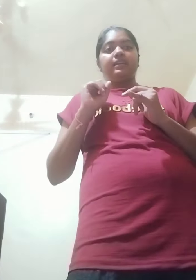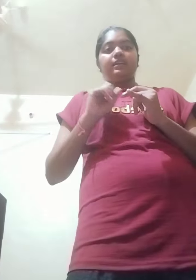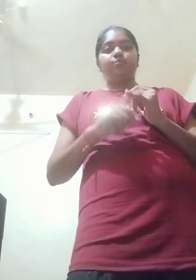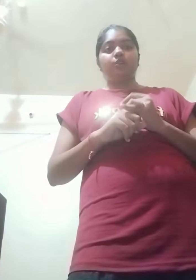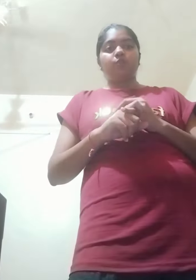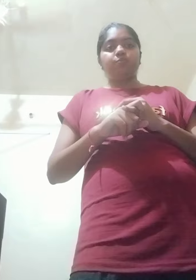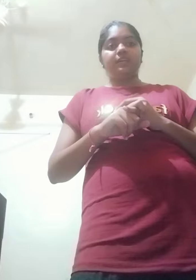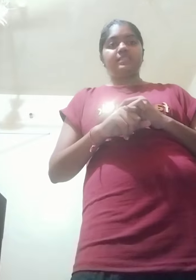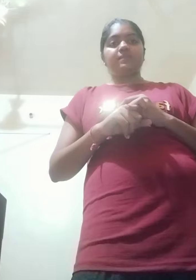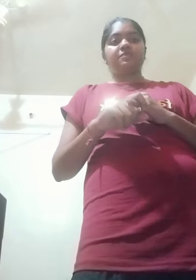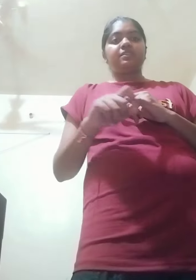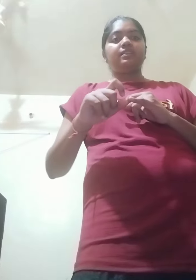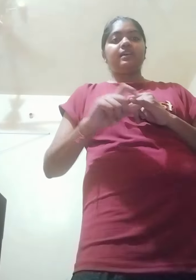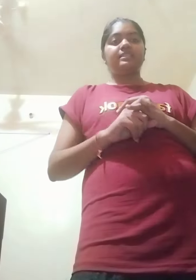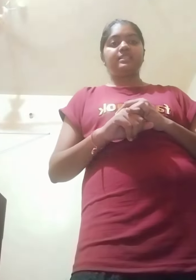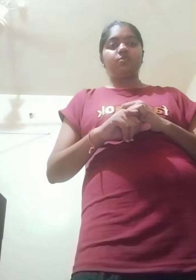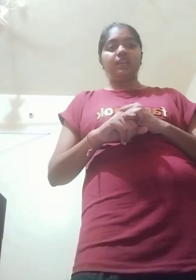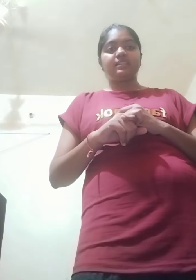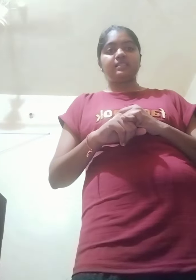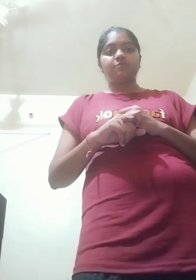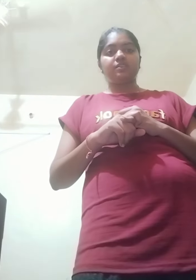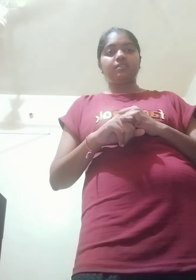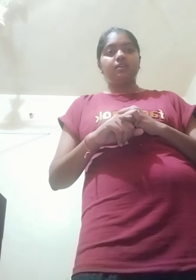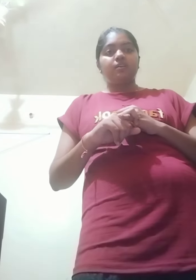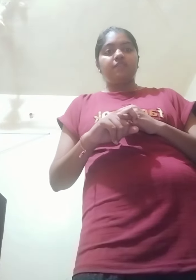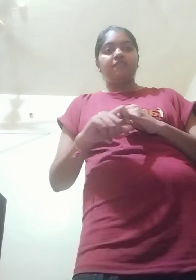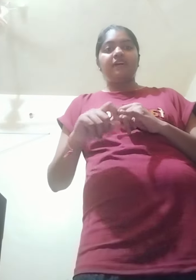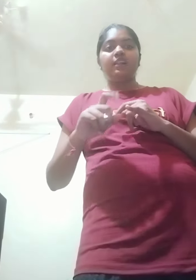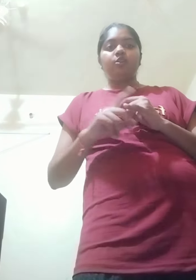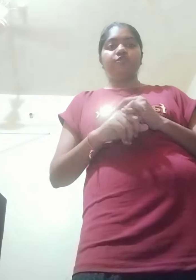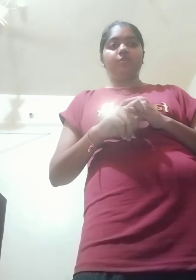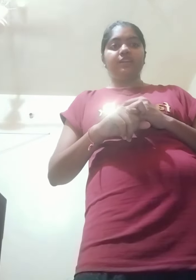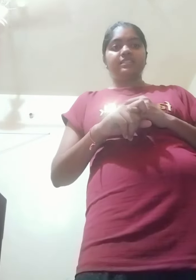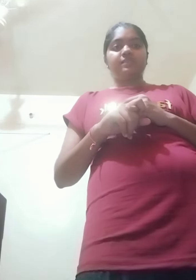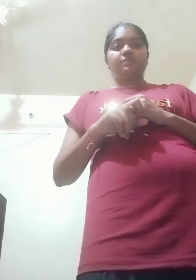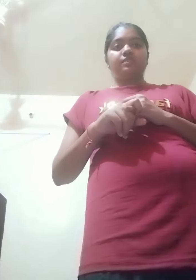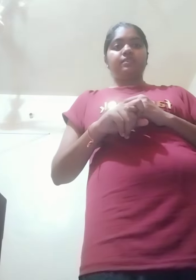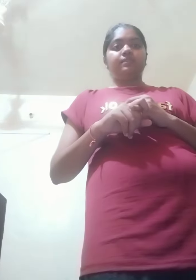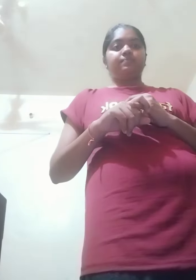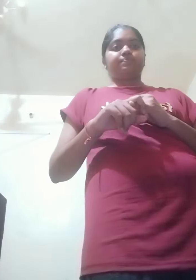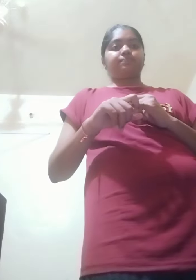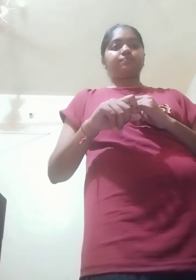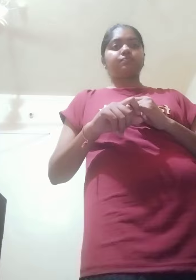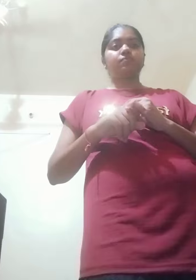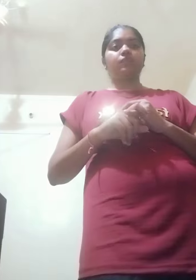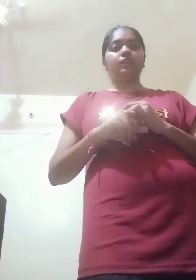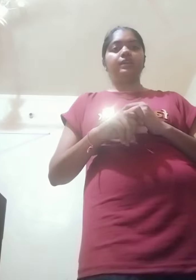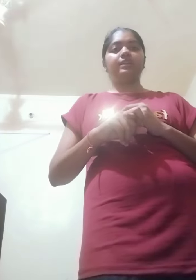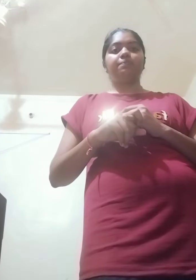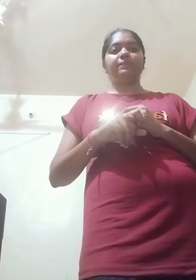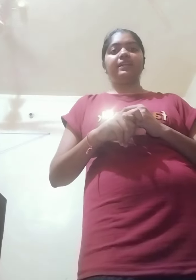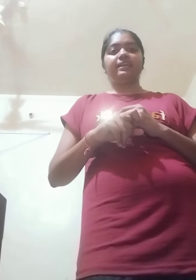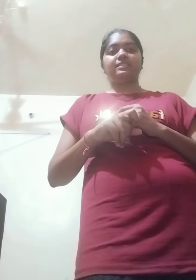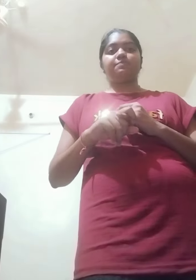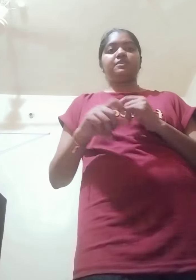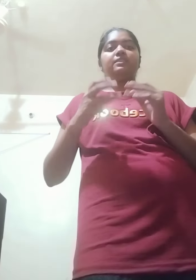input output exception, SQL exception, file not found exception, interrupted exception. These